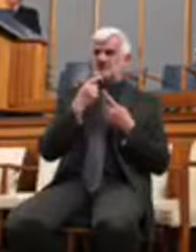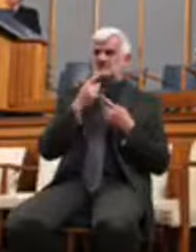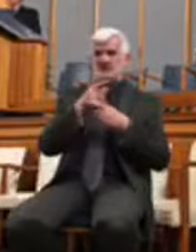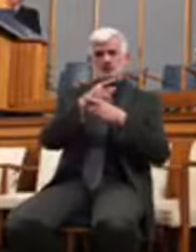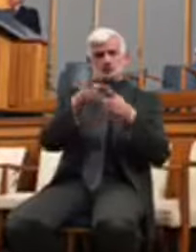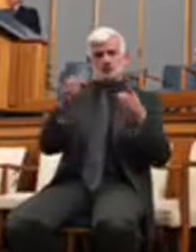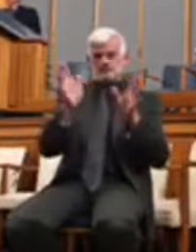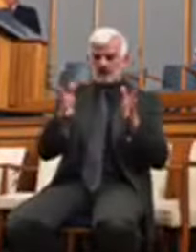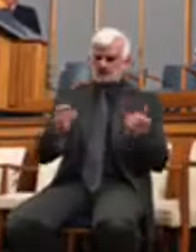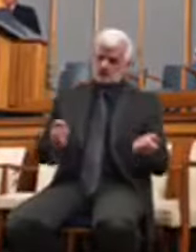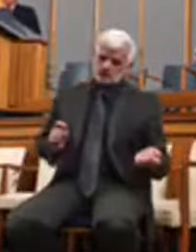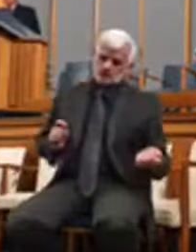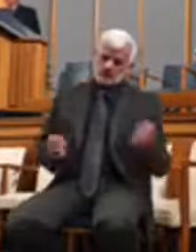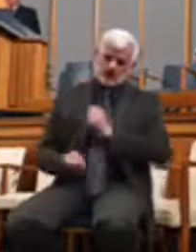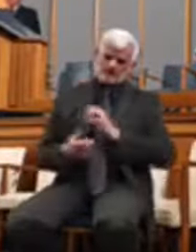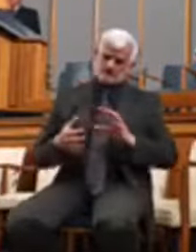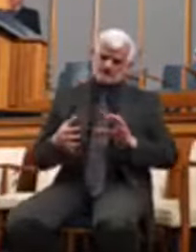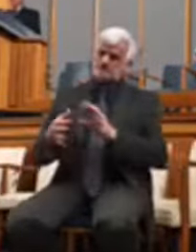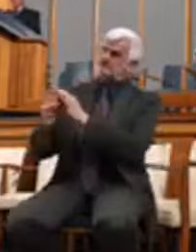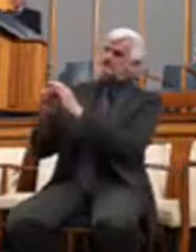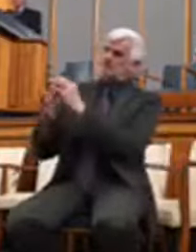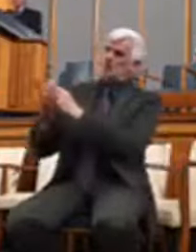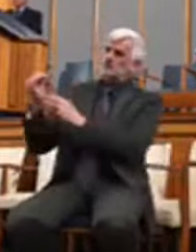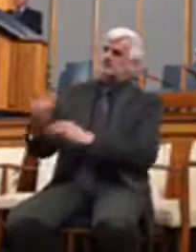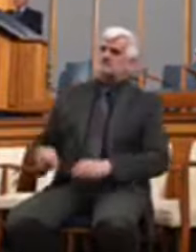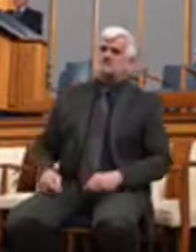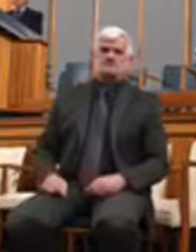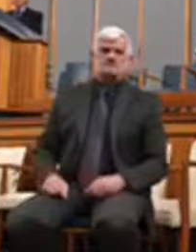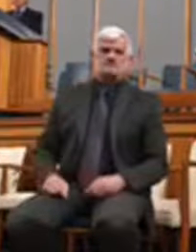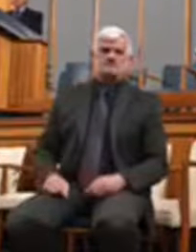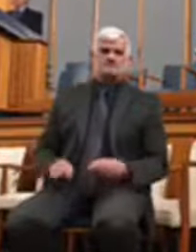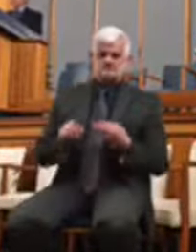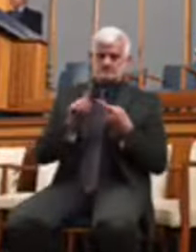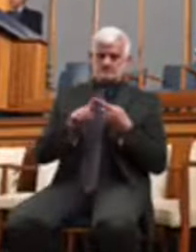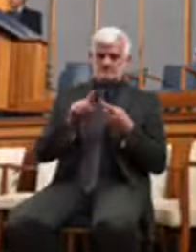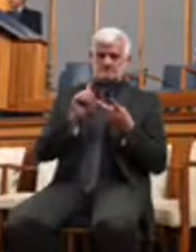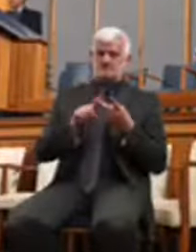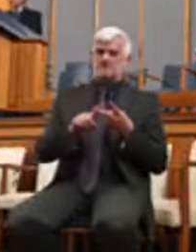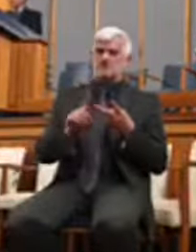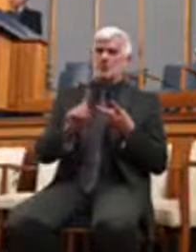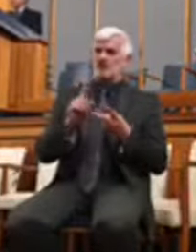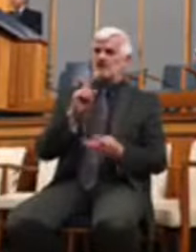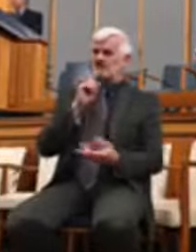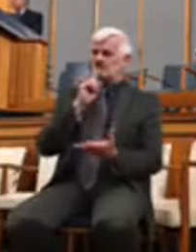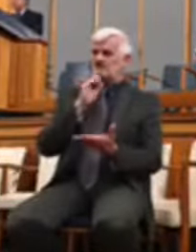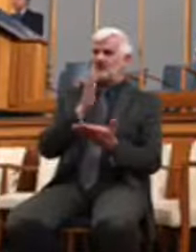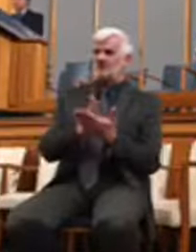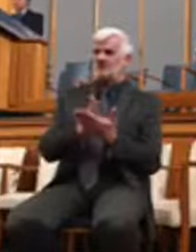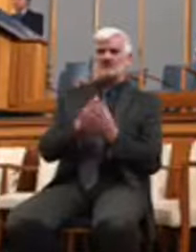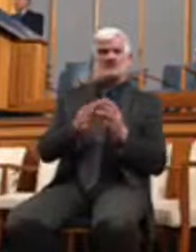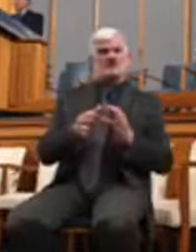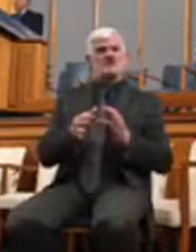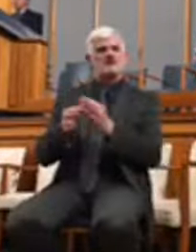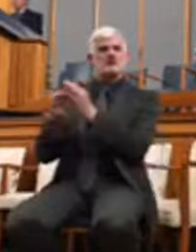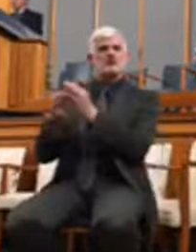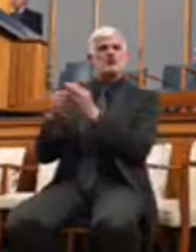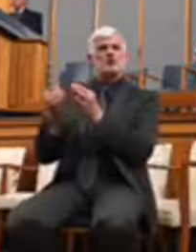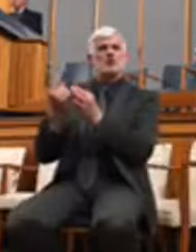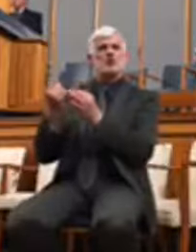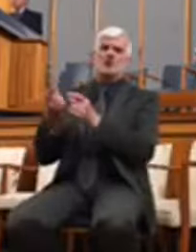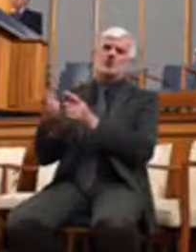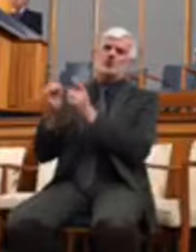repentance toward God. And the second one is faith toward our